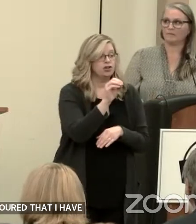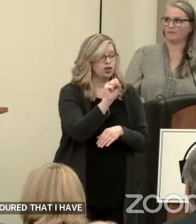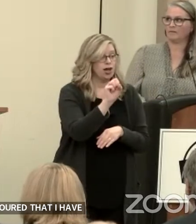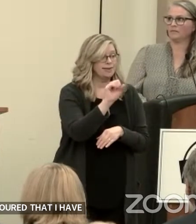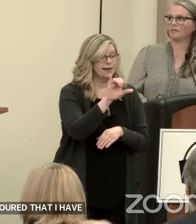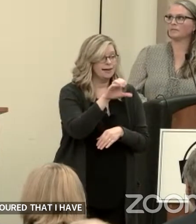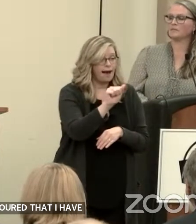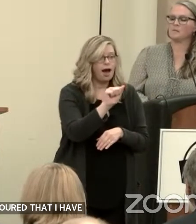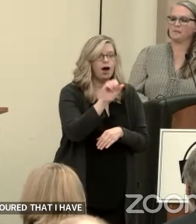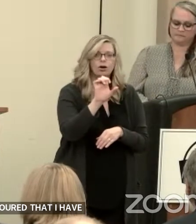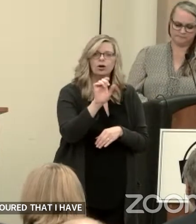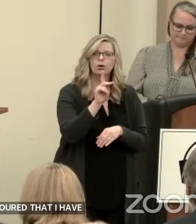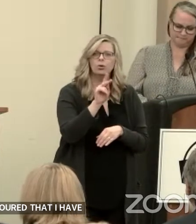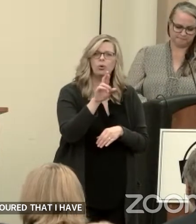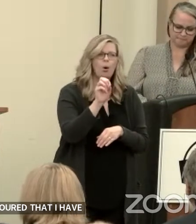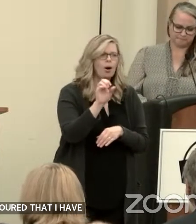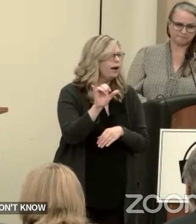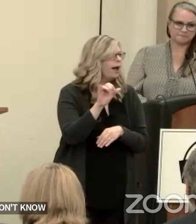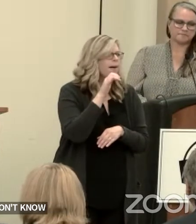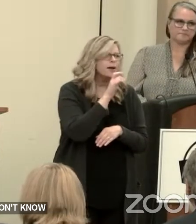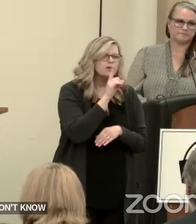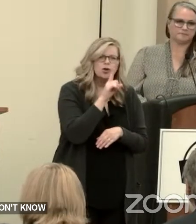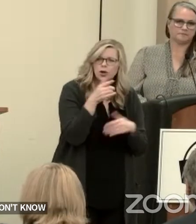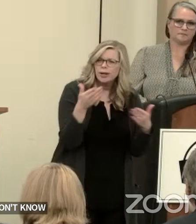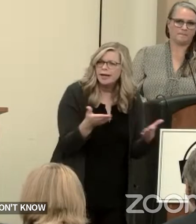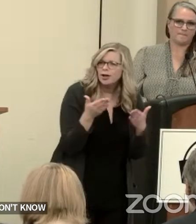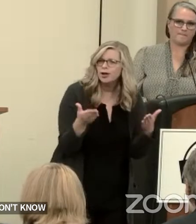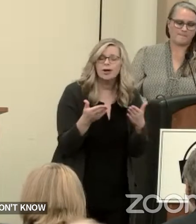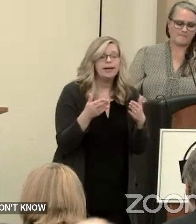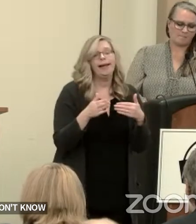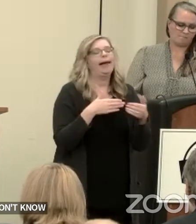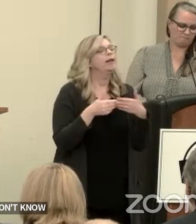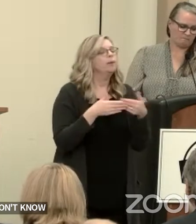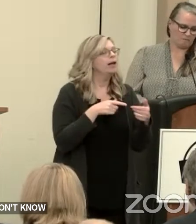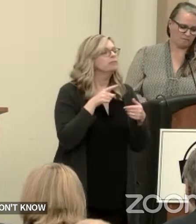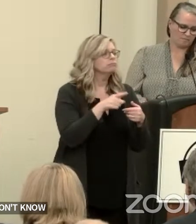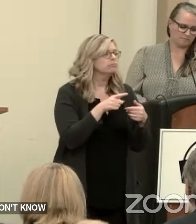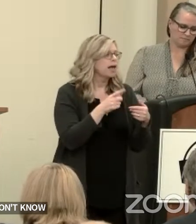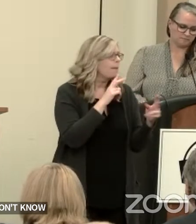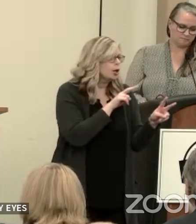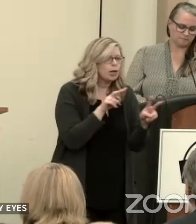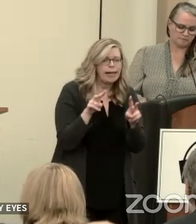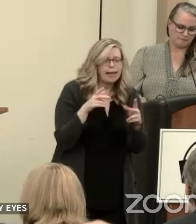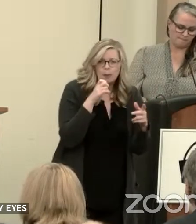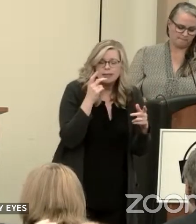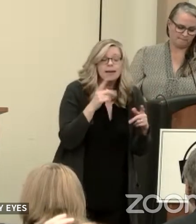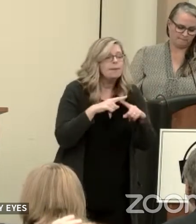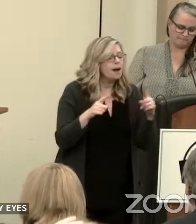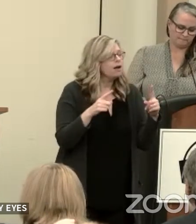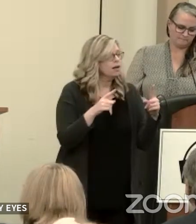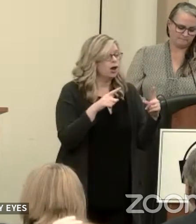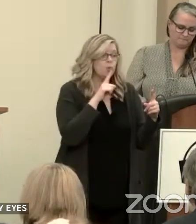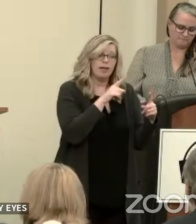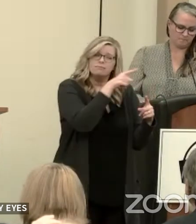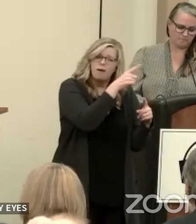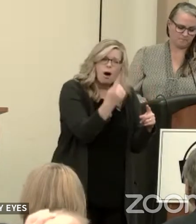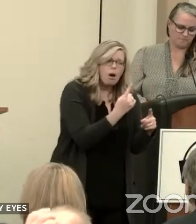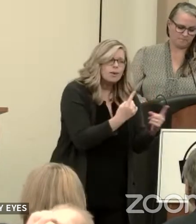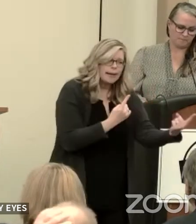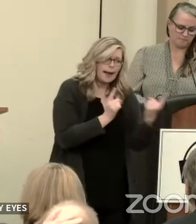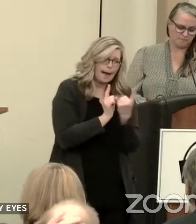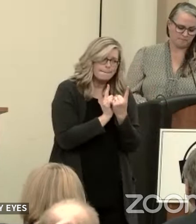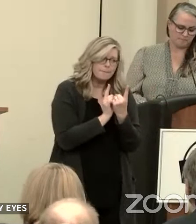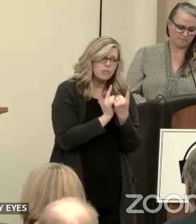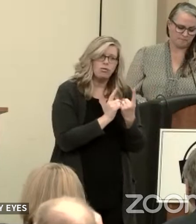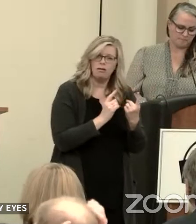here, Jessica. My eyes are scanning for you, but a big debt of gratitude to you for always coming into my office, not pulling